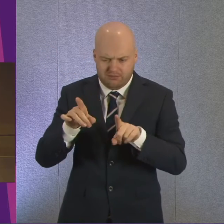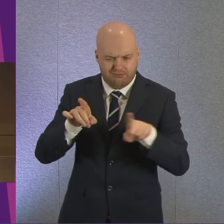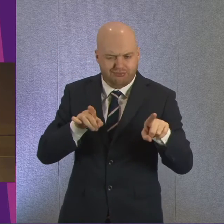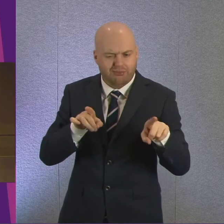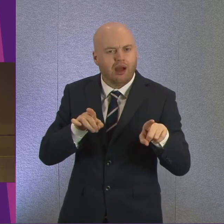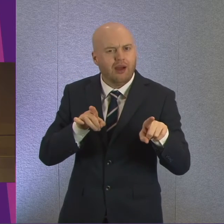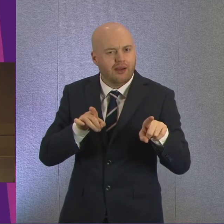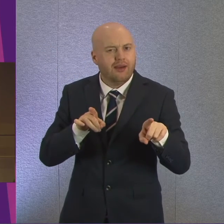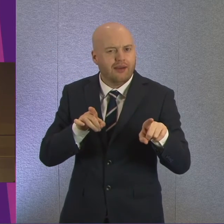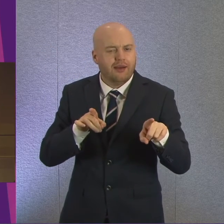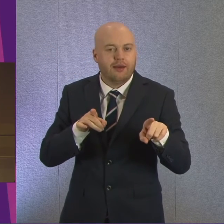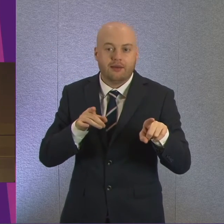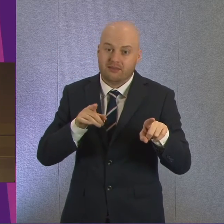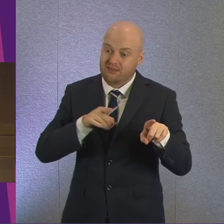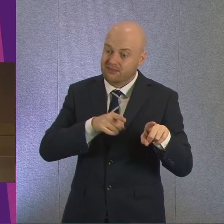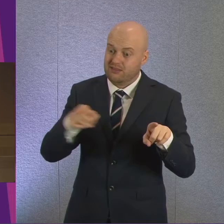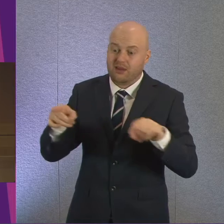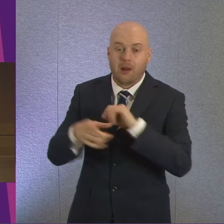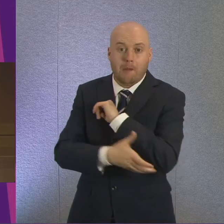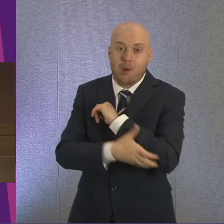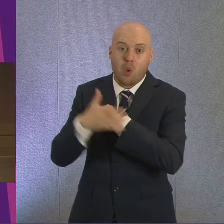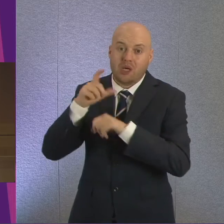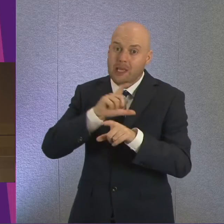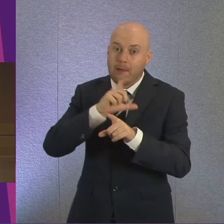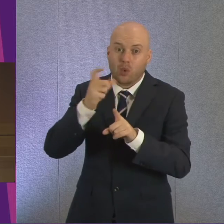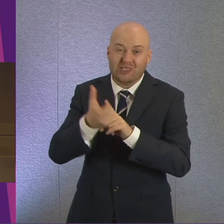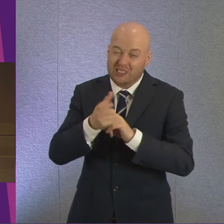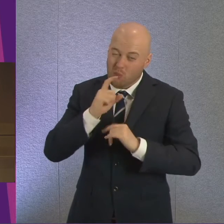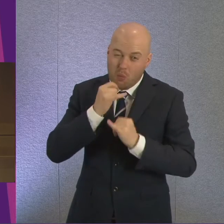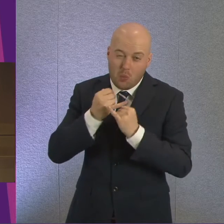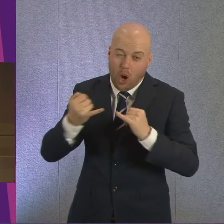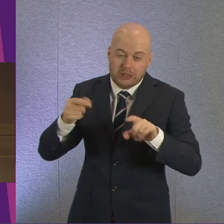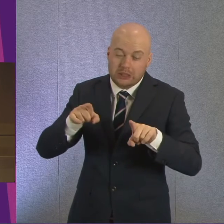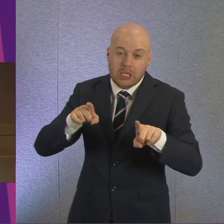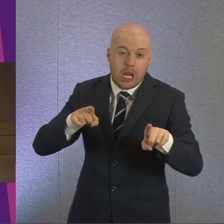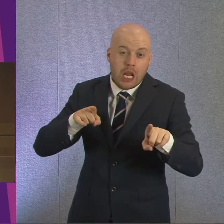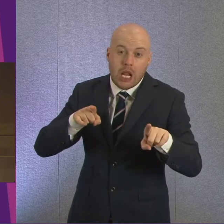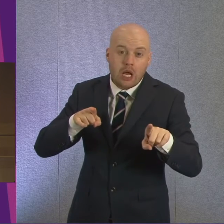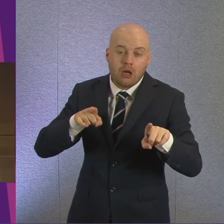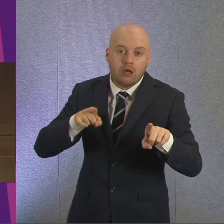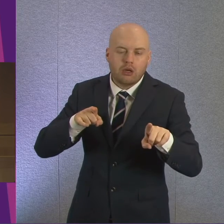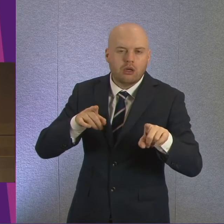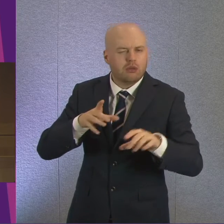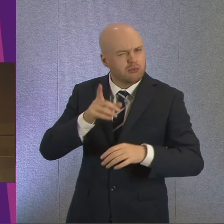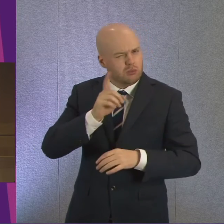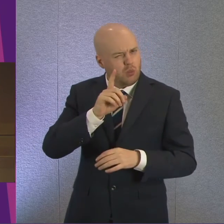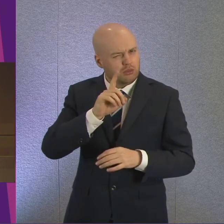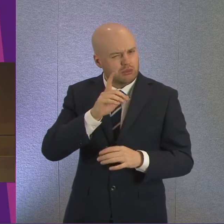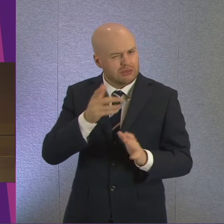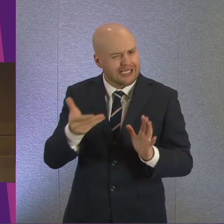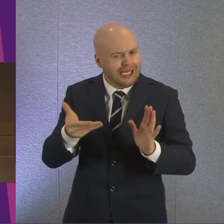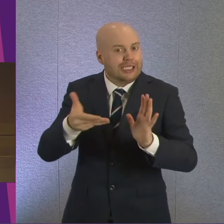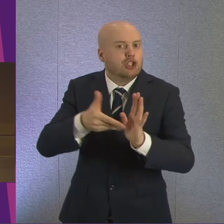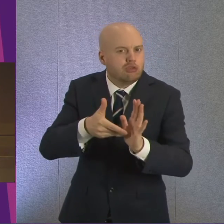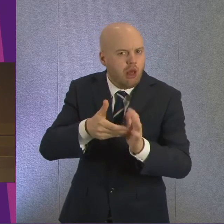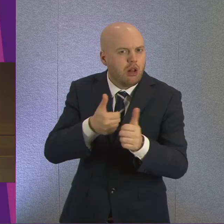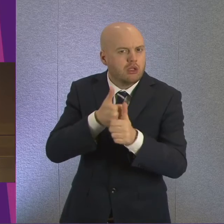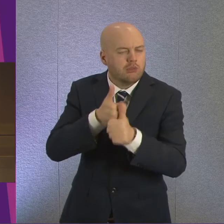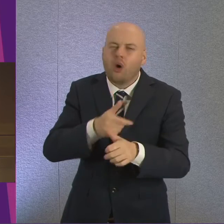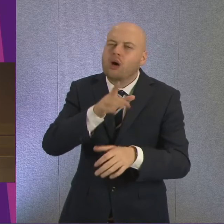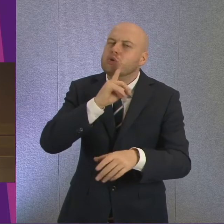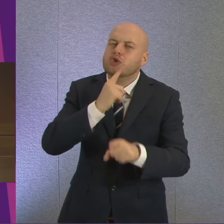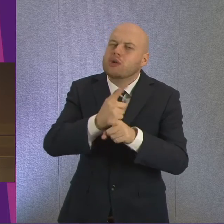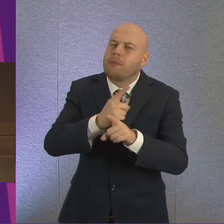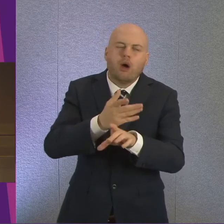will suffer the most, as they always do. What additional support, not previously announced support, what additional support will be put in